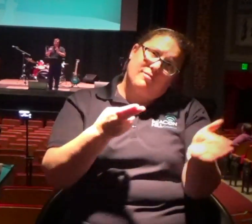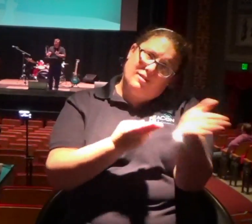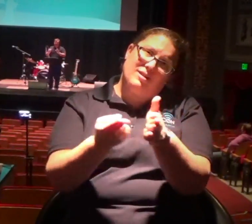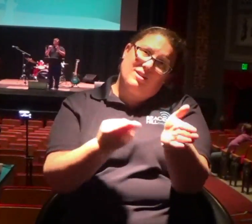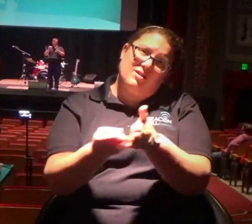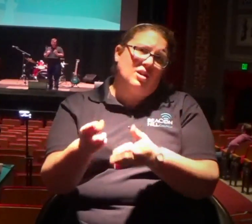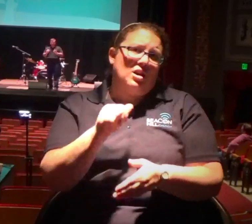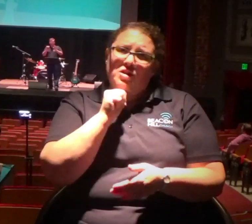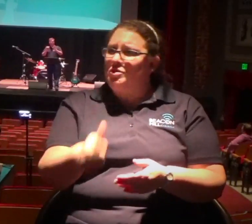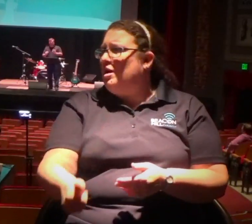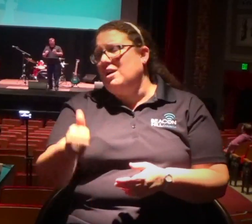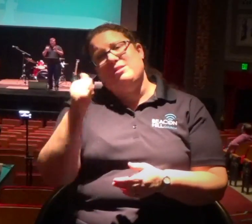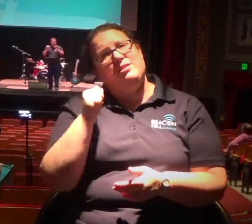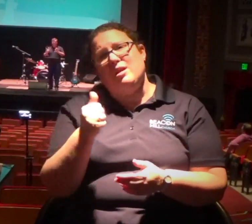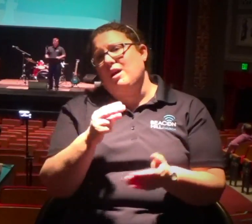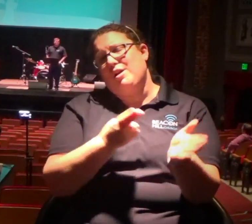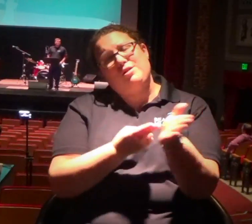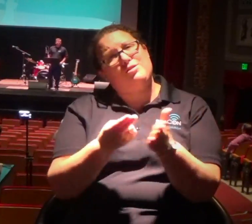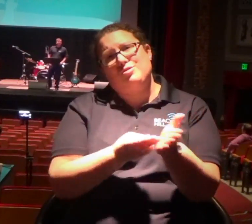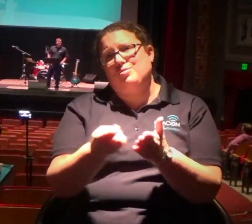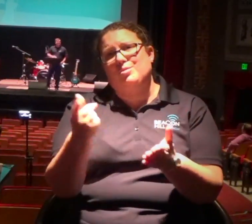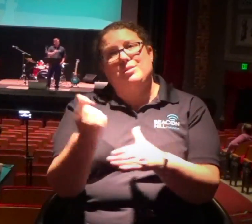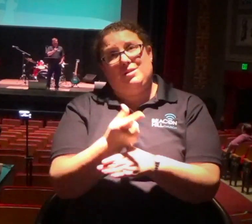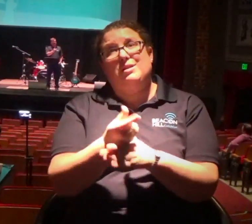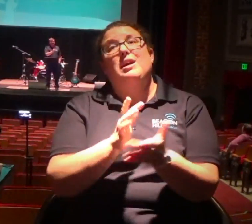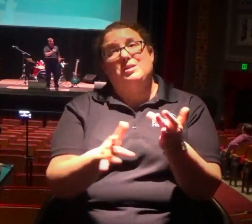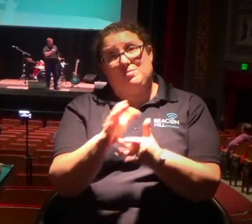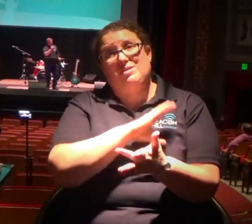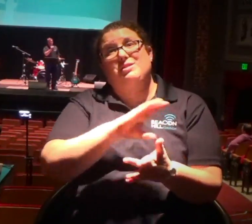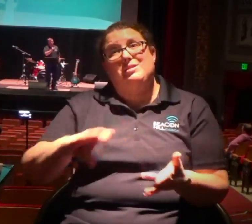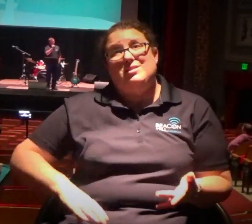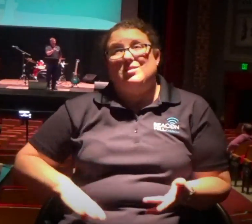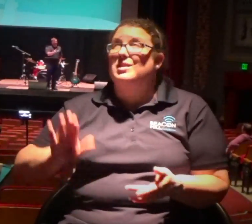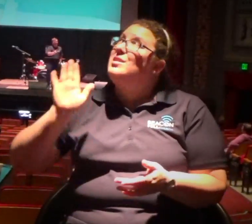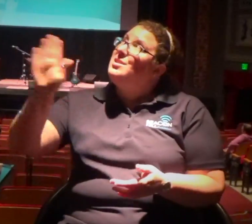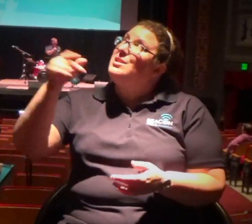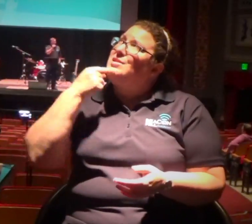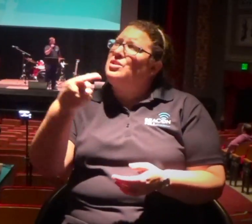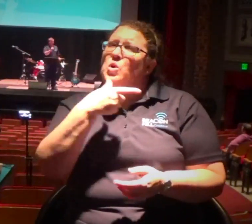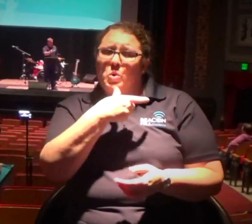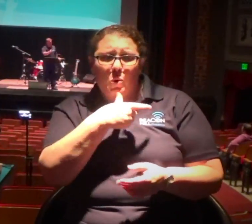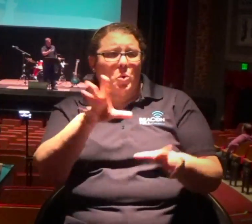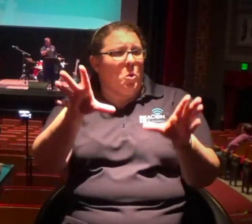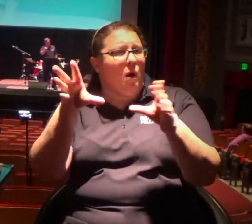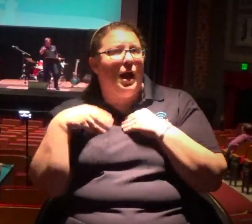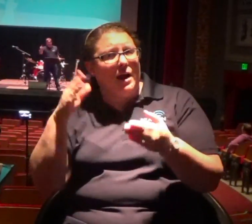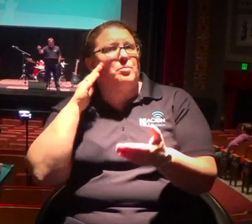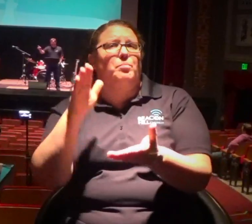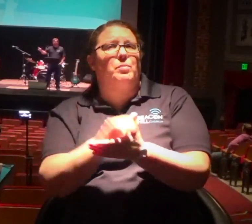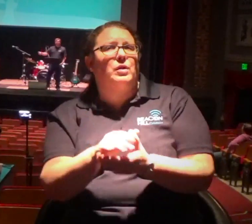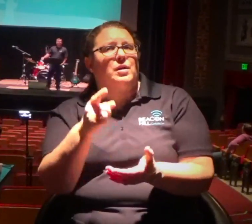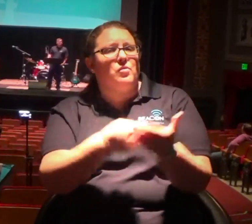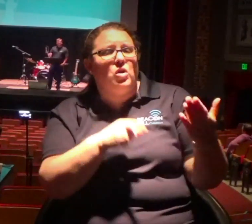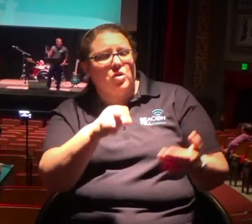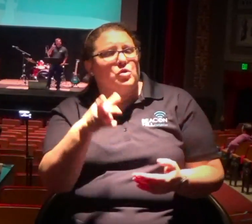deny the truth of the gospel of Jesus Christ. He says, who has believed what you have heard from us? But